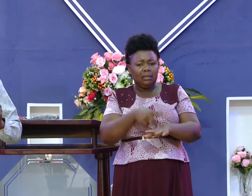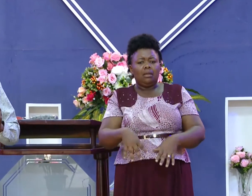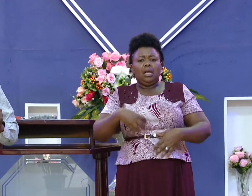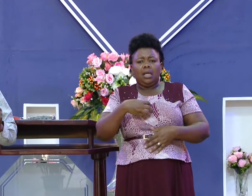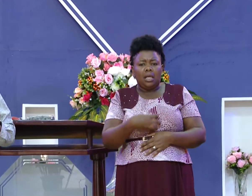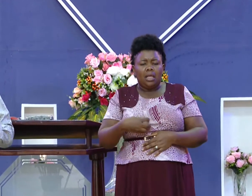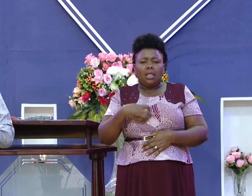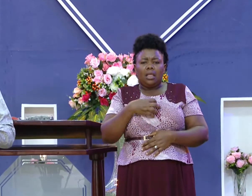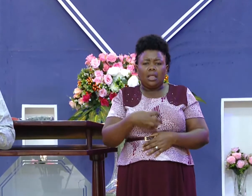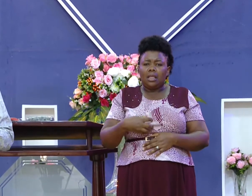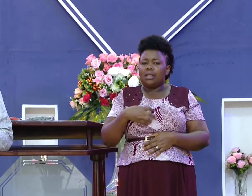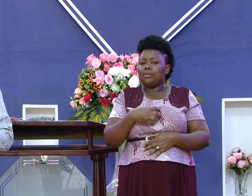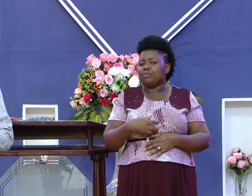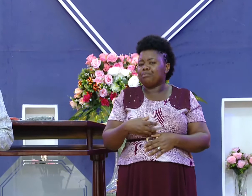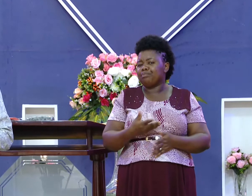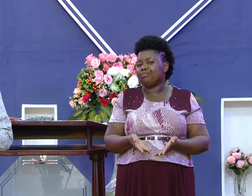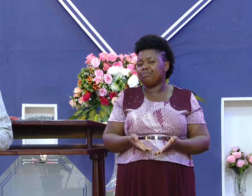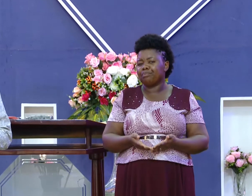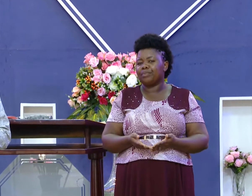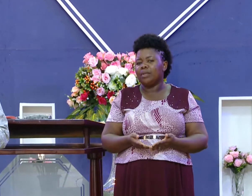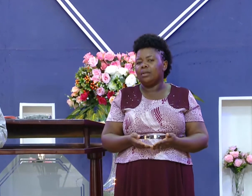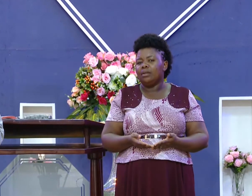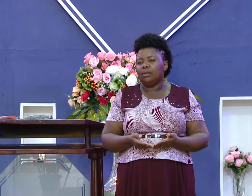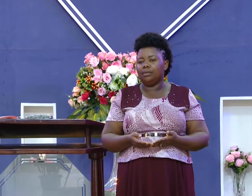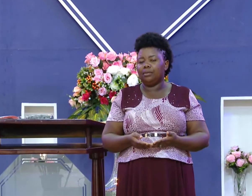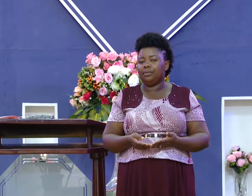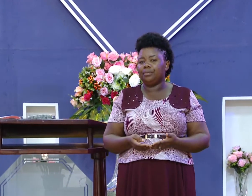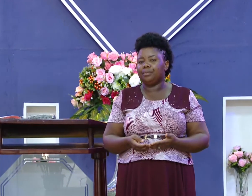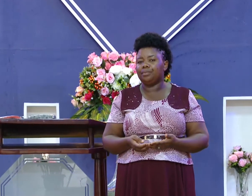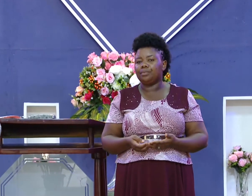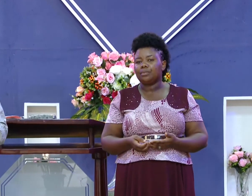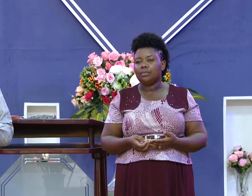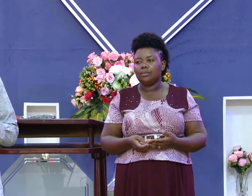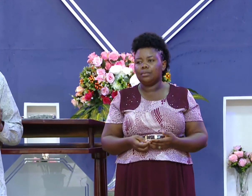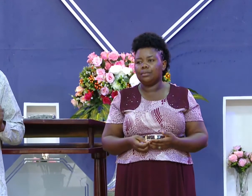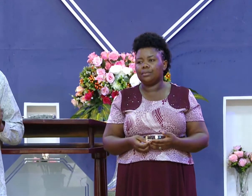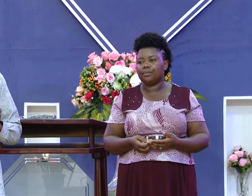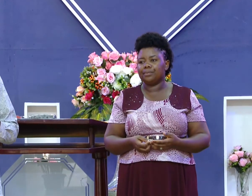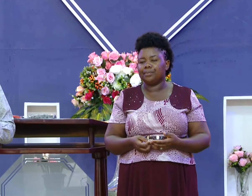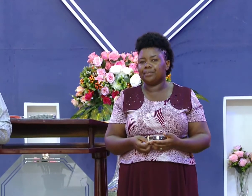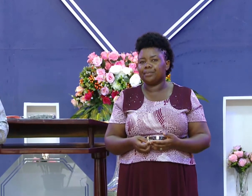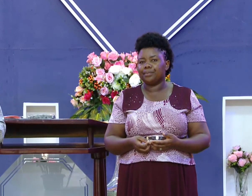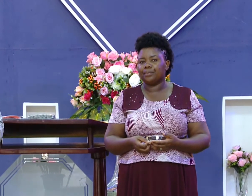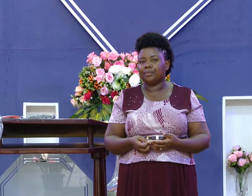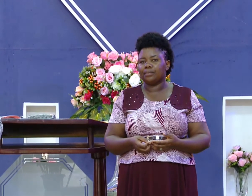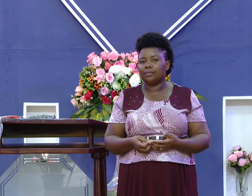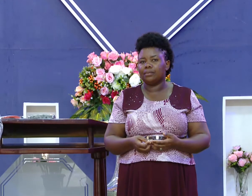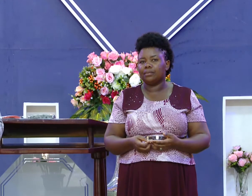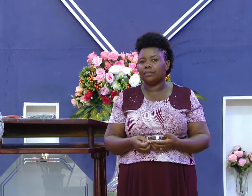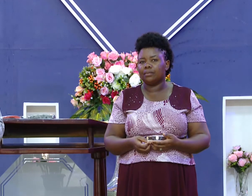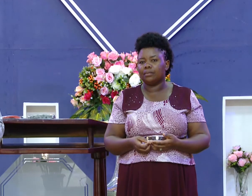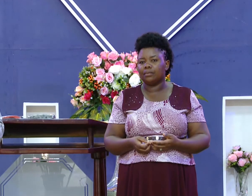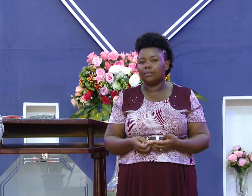He withdrew his sword from where it sits and cut off